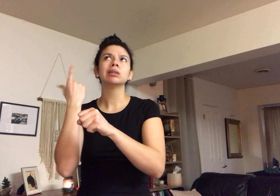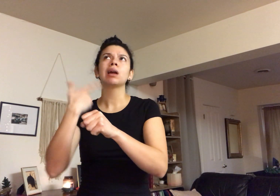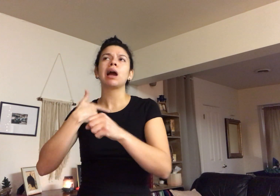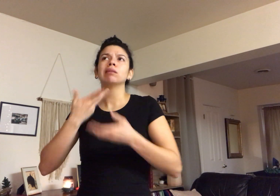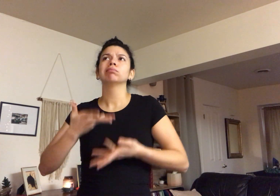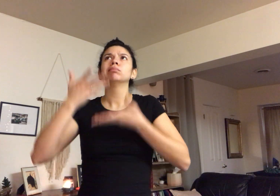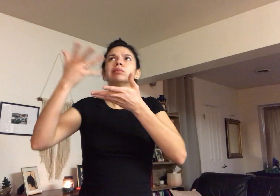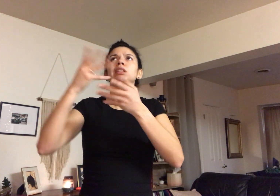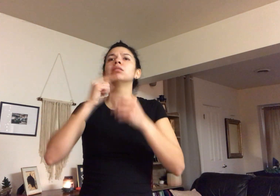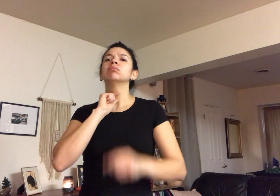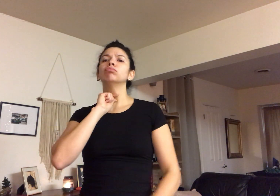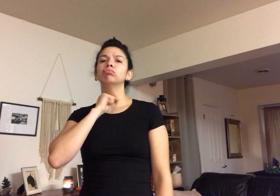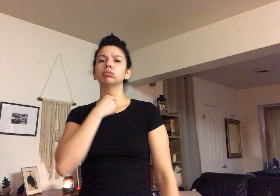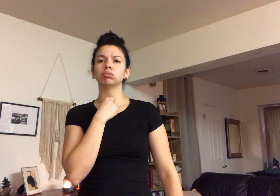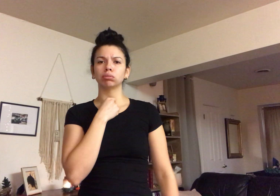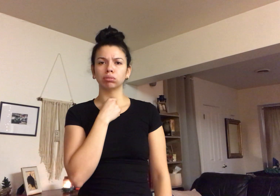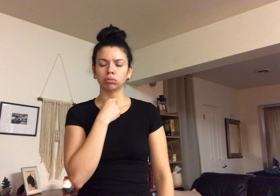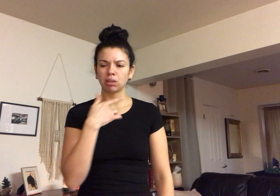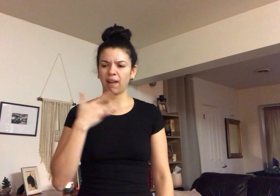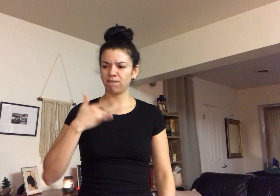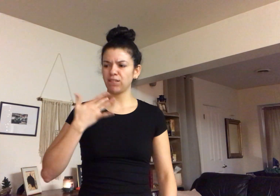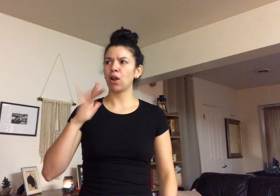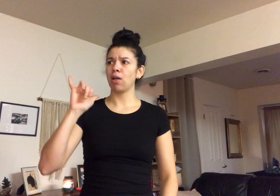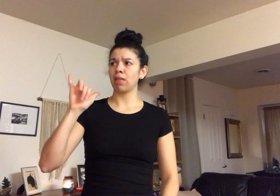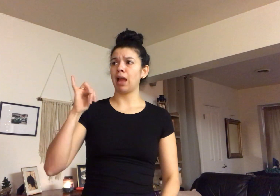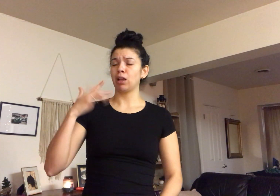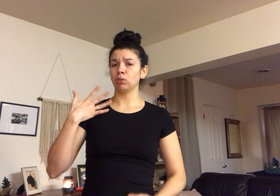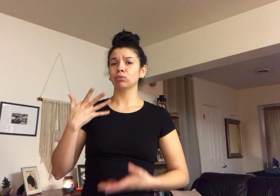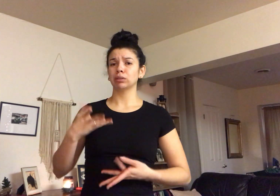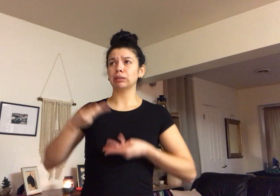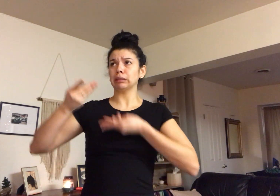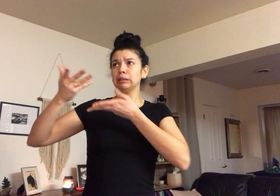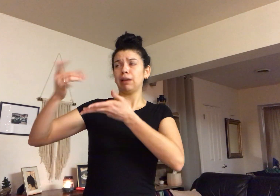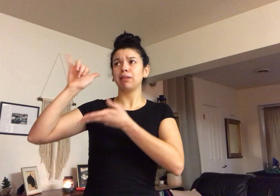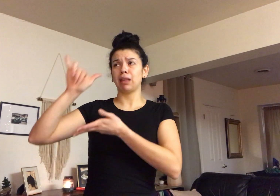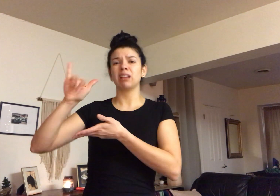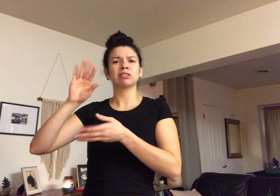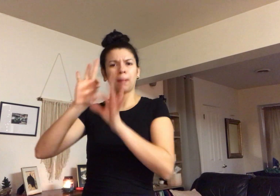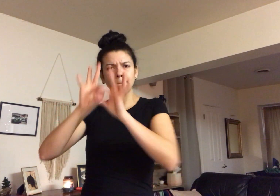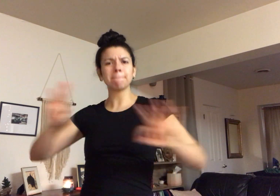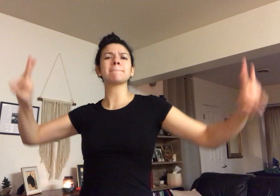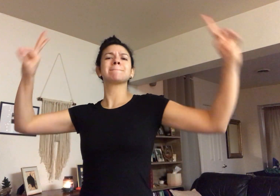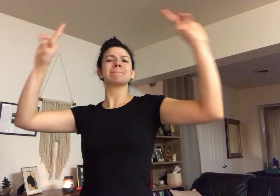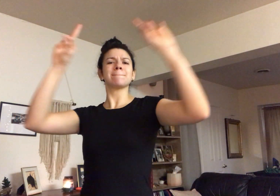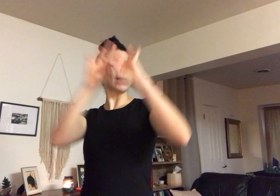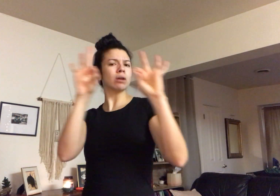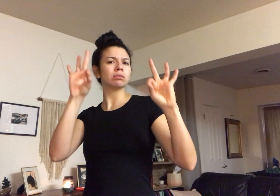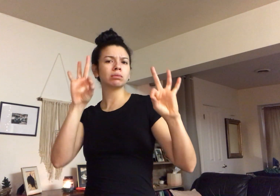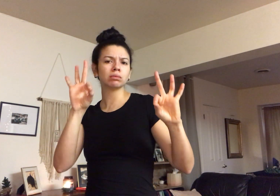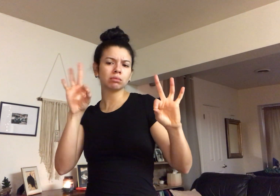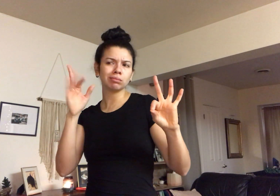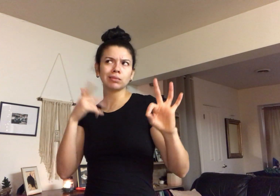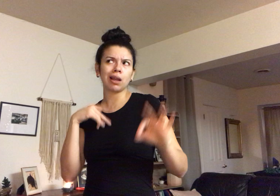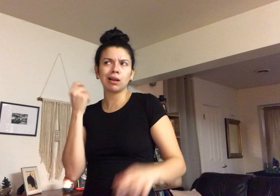thing I could sacrifice was my own voice, but it was like I hadn't realized that I had given that up a long time